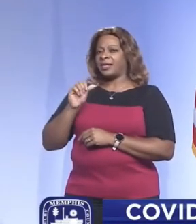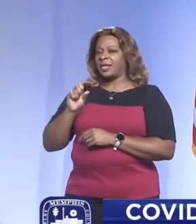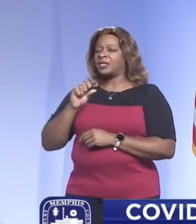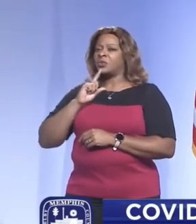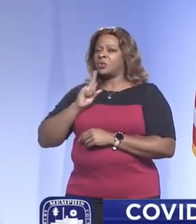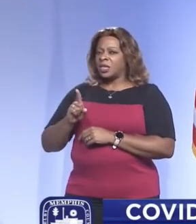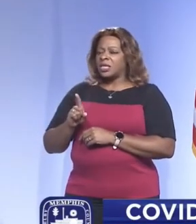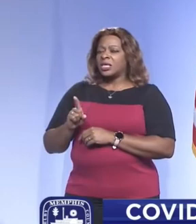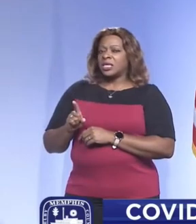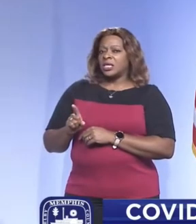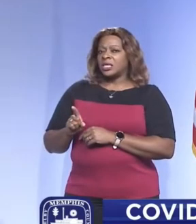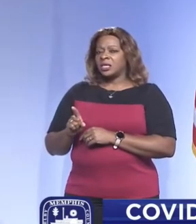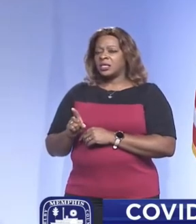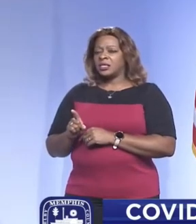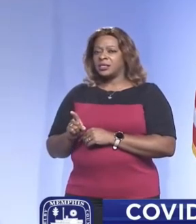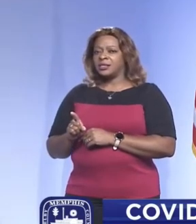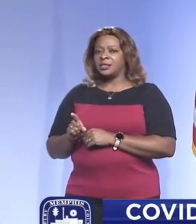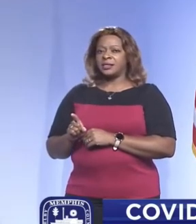really,